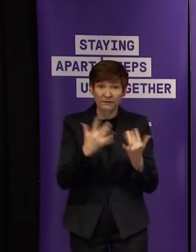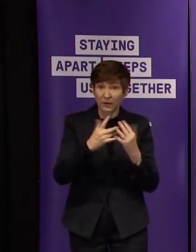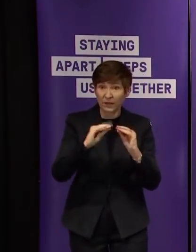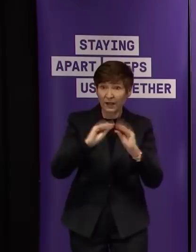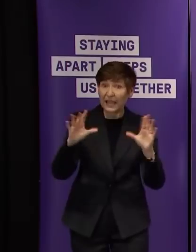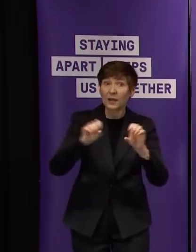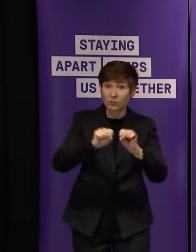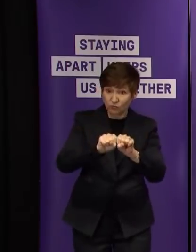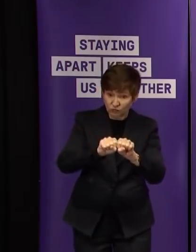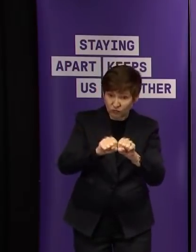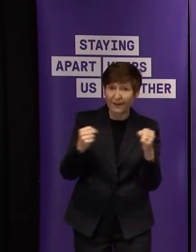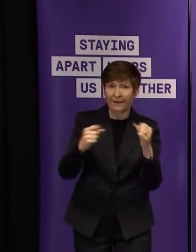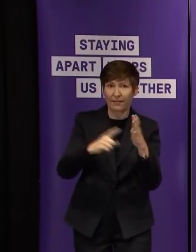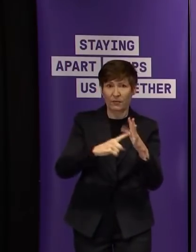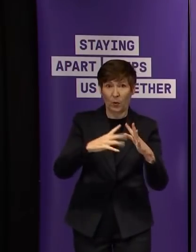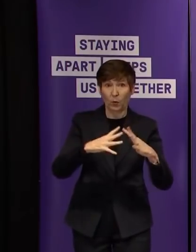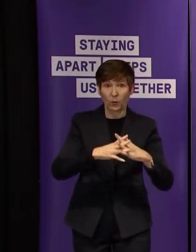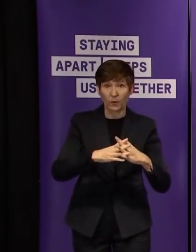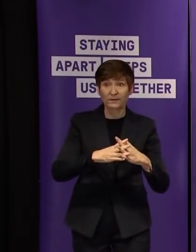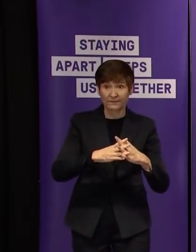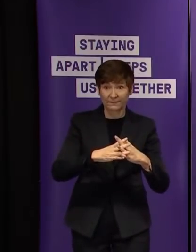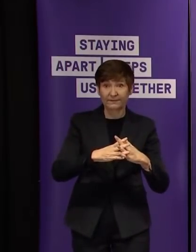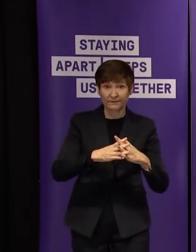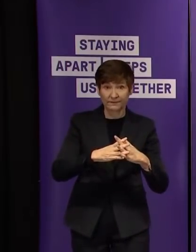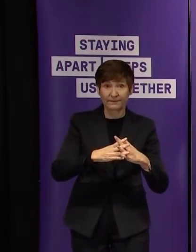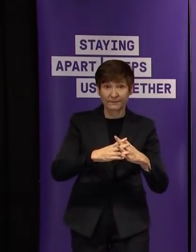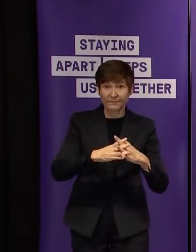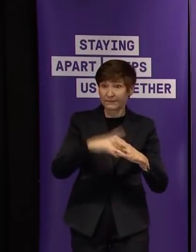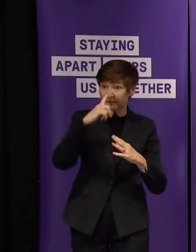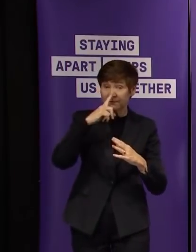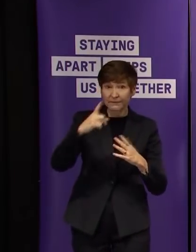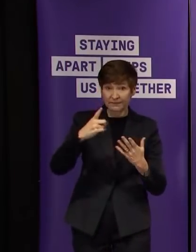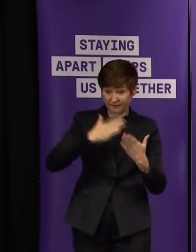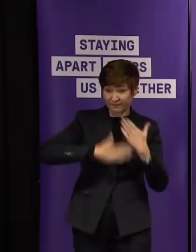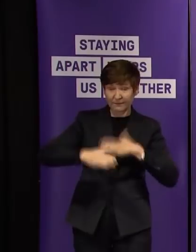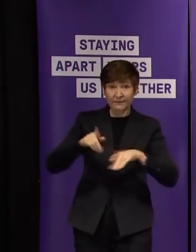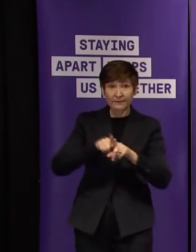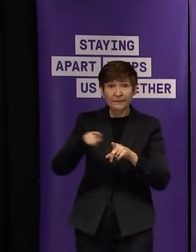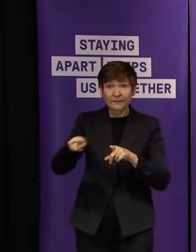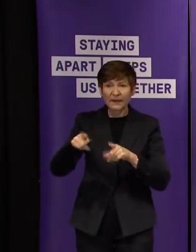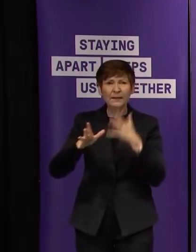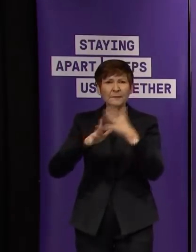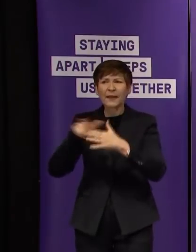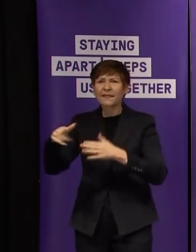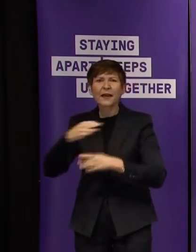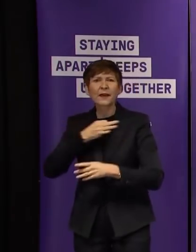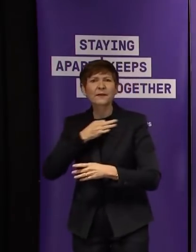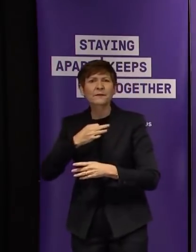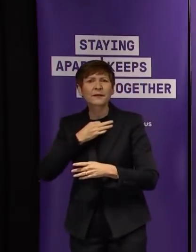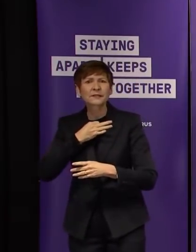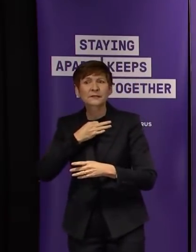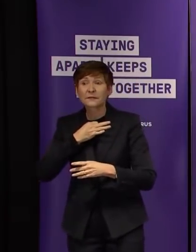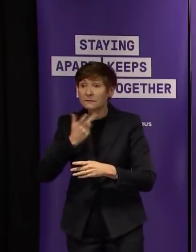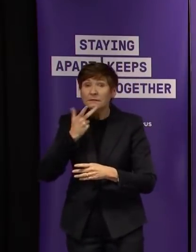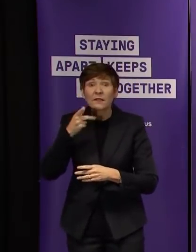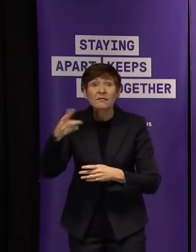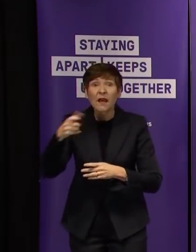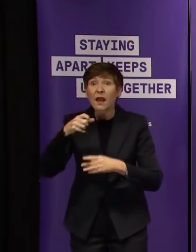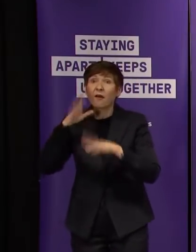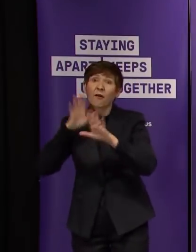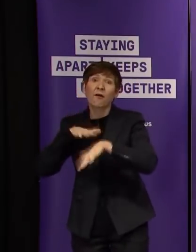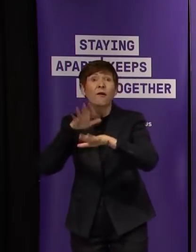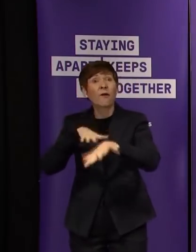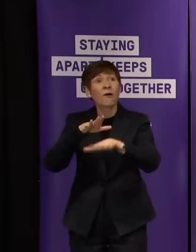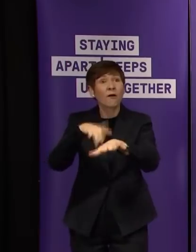that. And frankly, any behaviour from anyone that contributes to more virus, not less, more restrictions, not